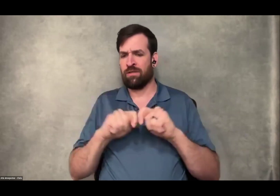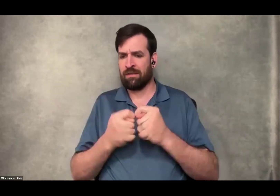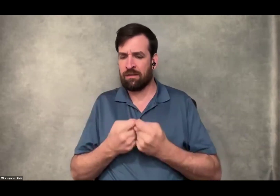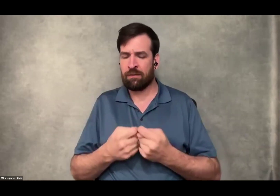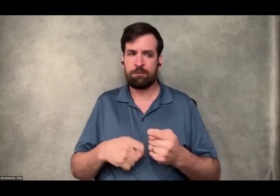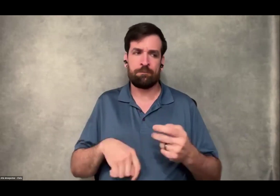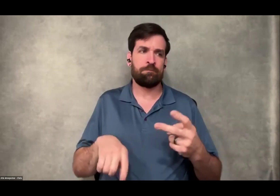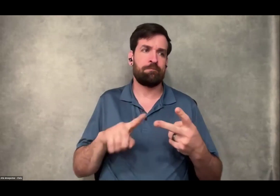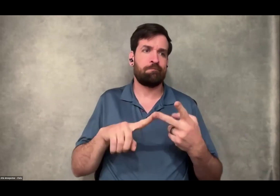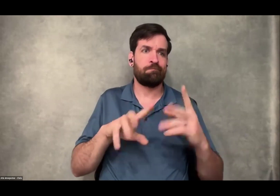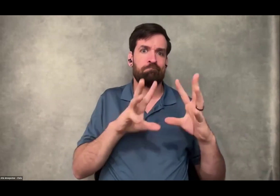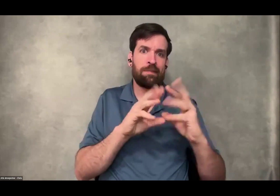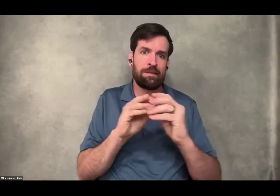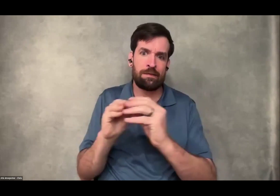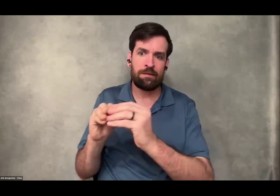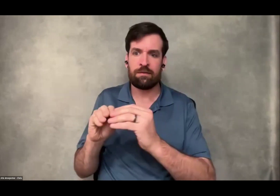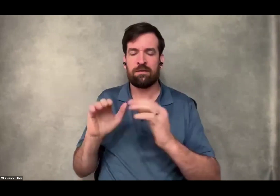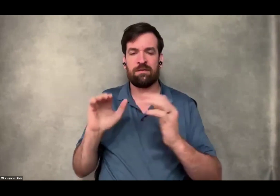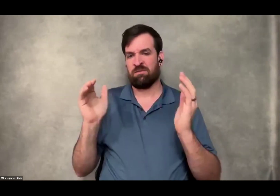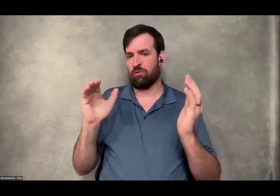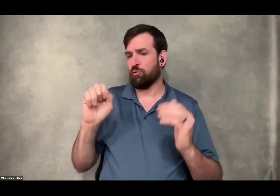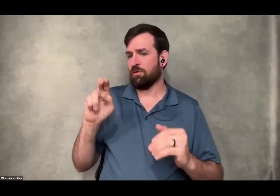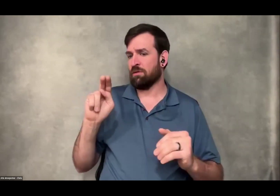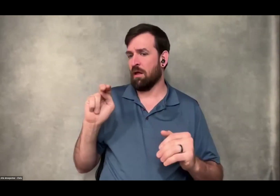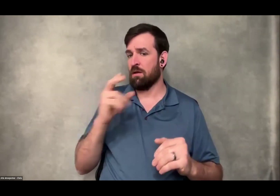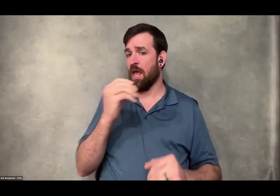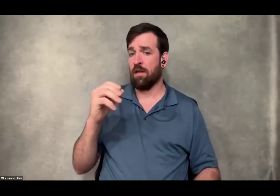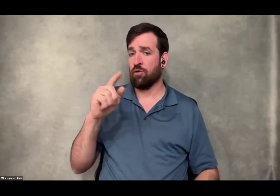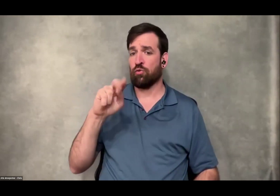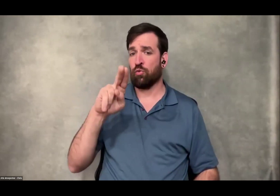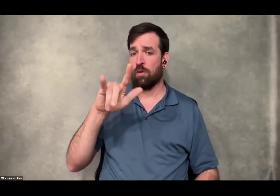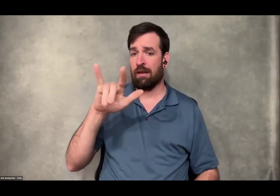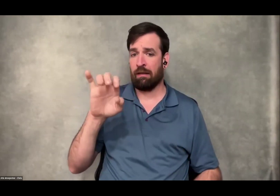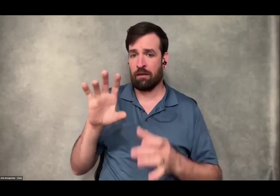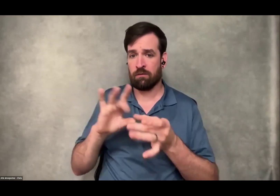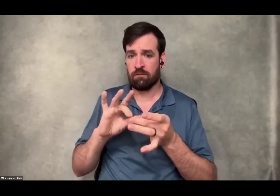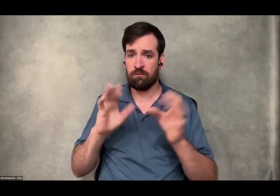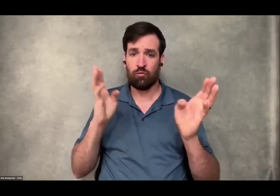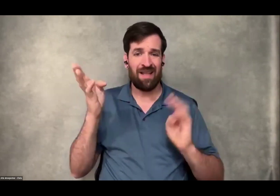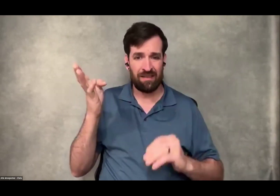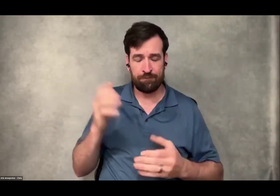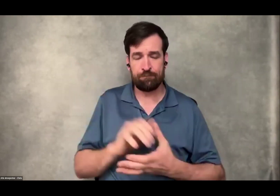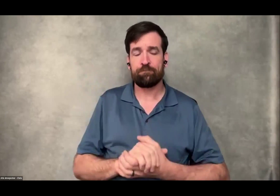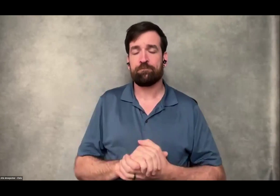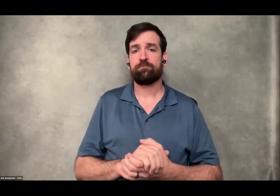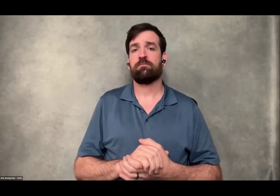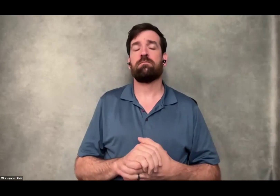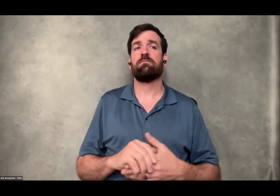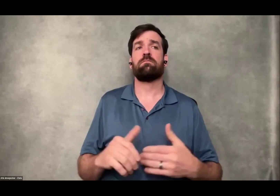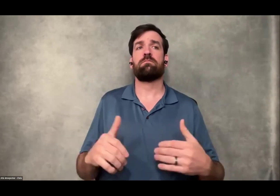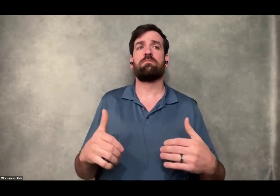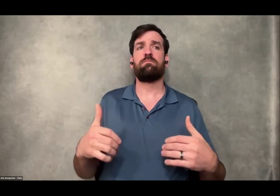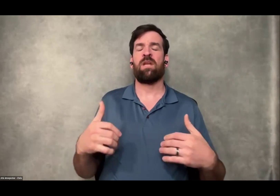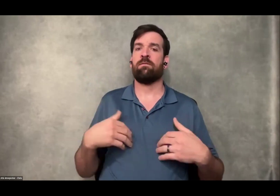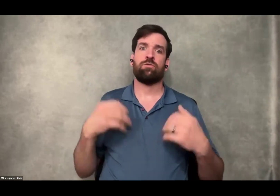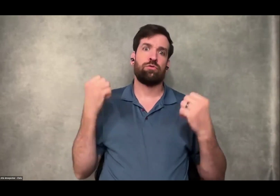meetings, similar to what Sun and Thule are presenting, which is I have so